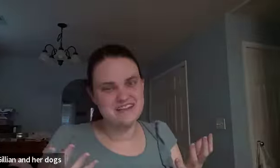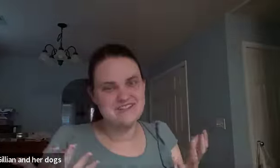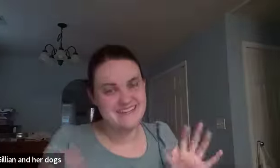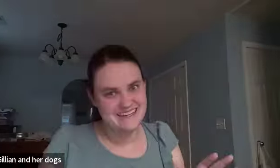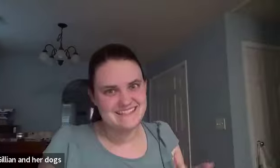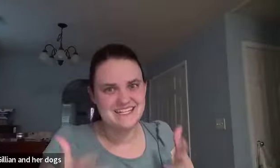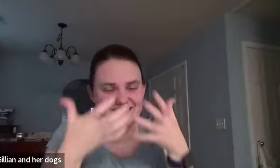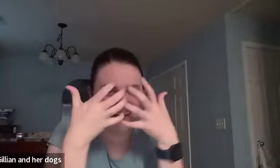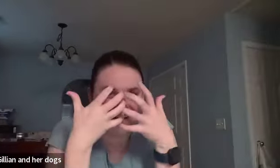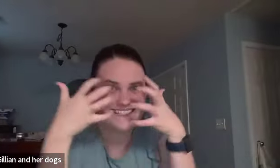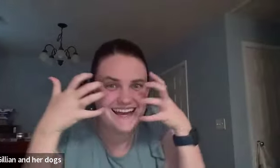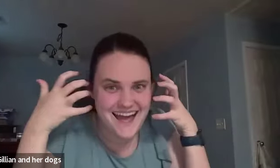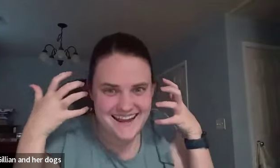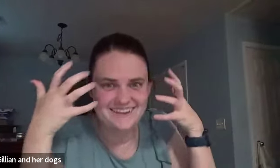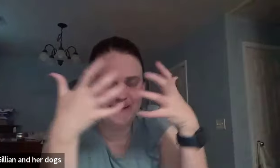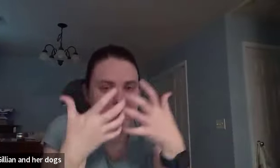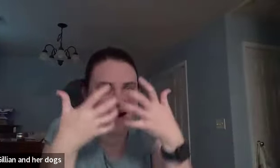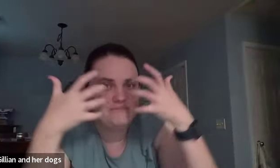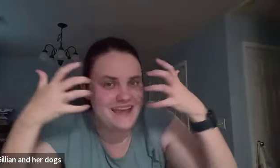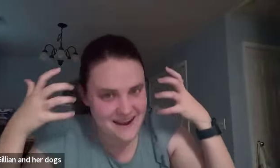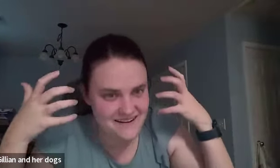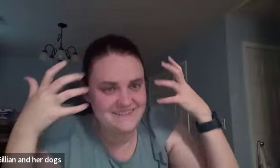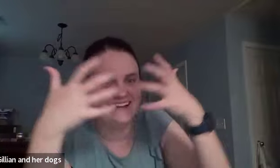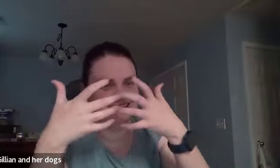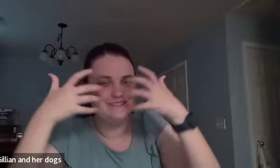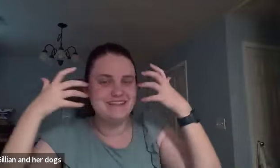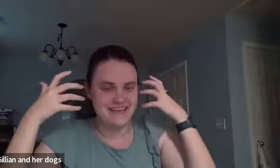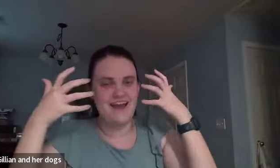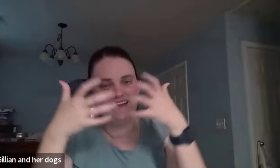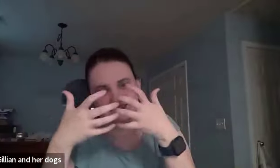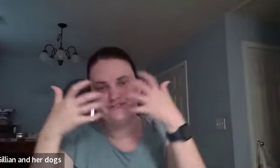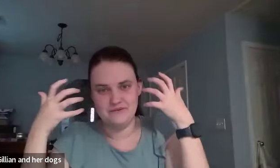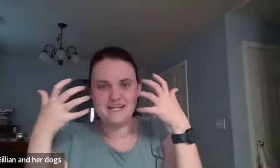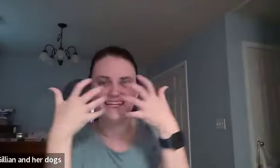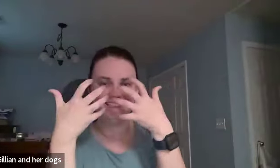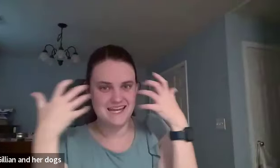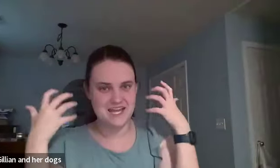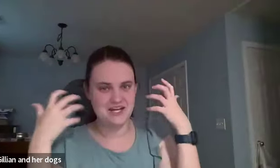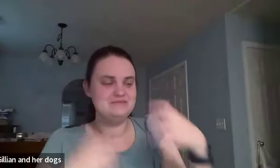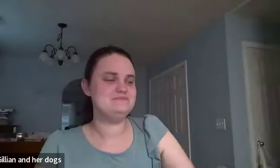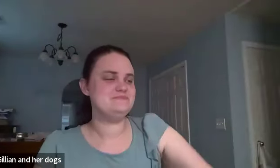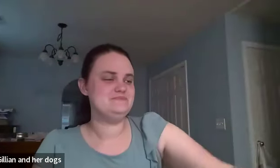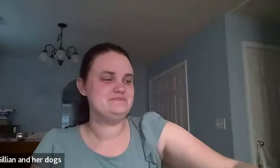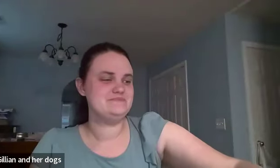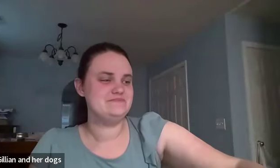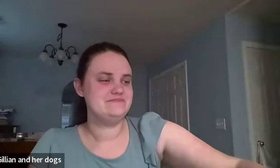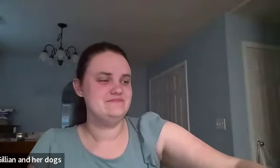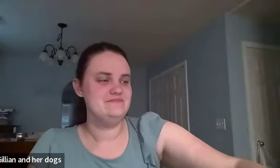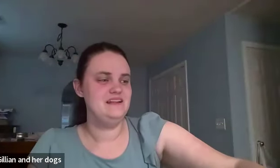signing with kids, because you can go tiger, like popping out, like yeah, it's a fun one. Tiger.